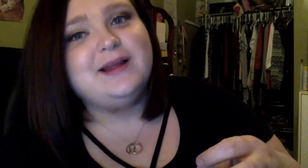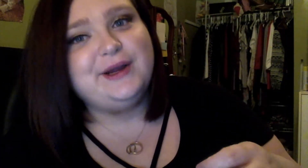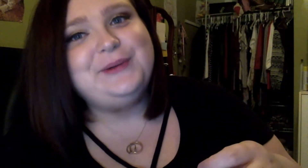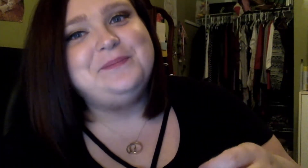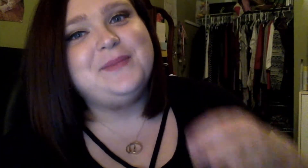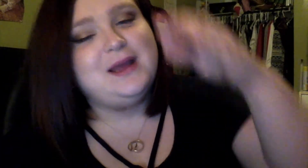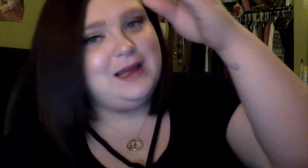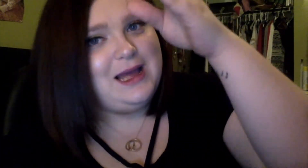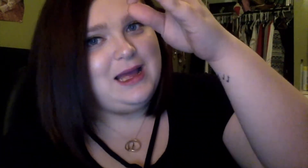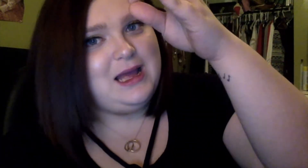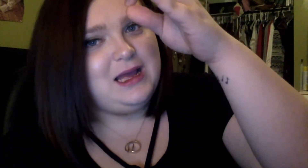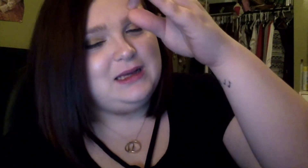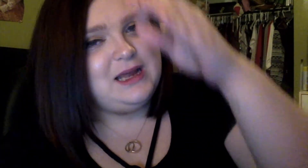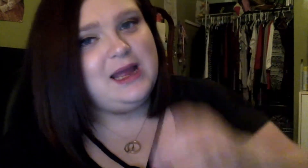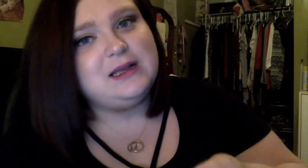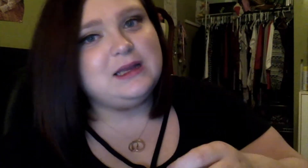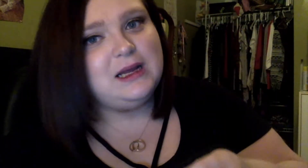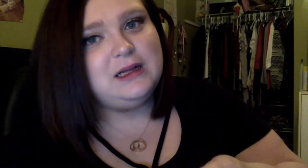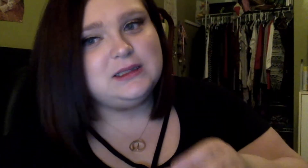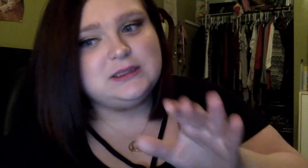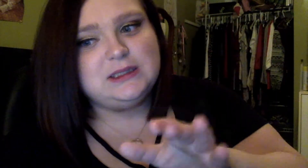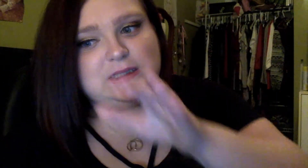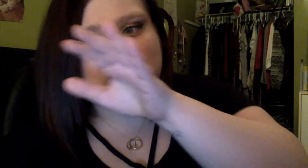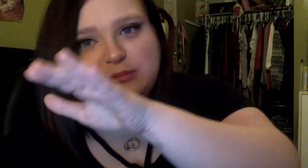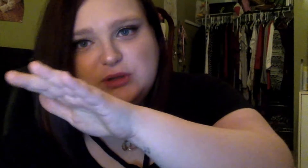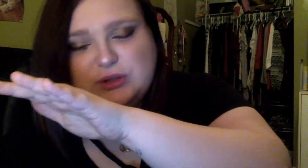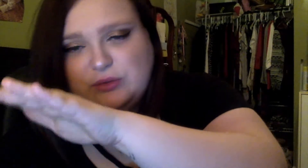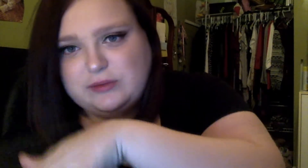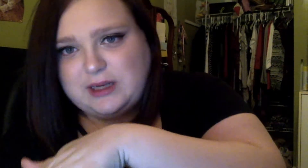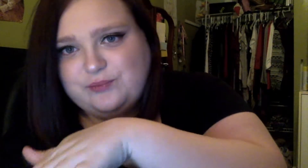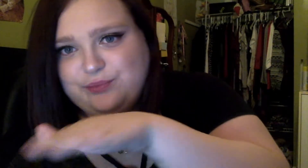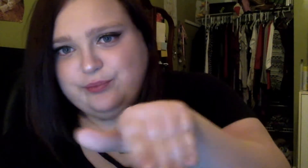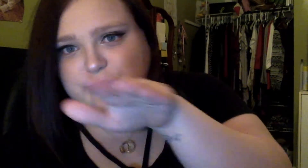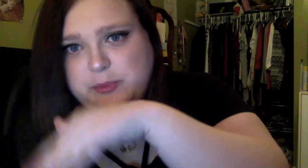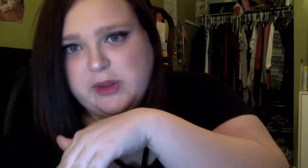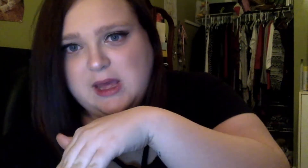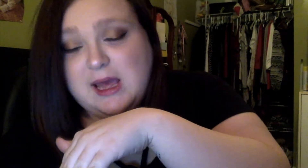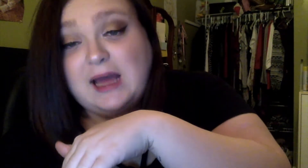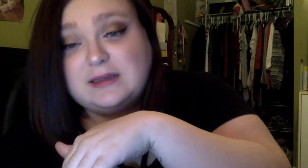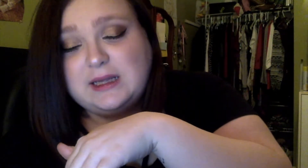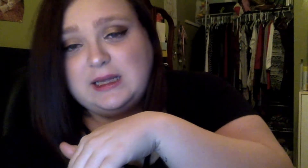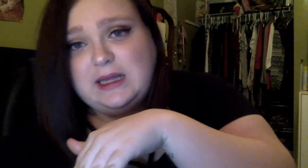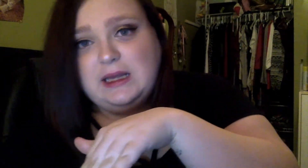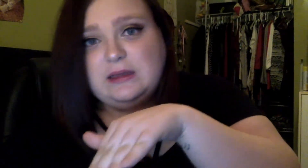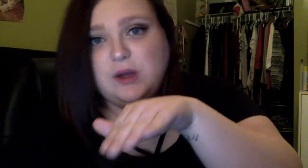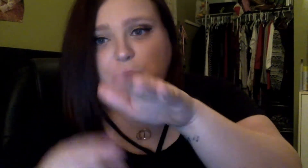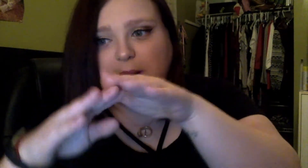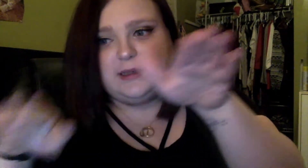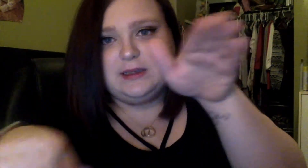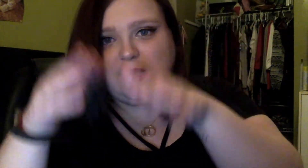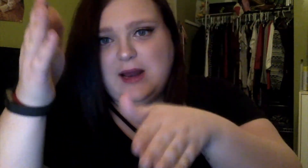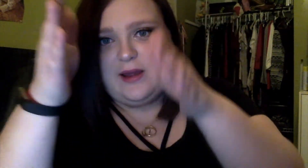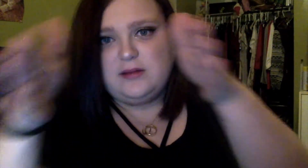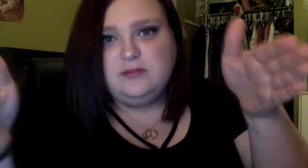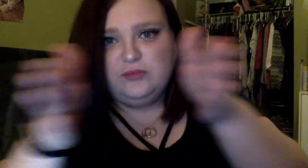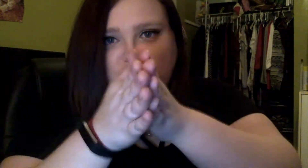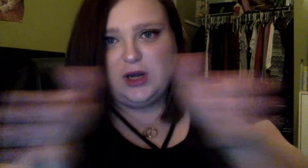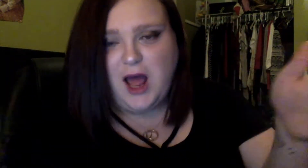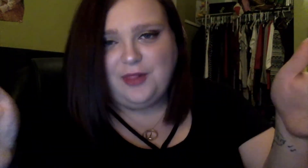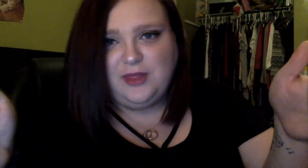here, and ASL is similar to like SEE, so we like to say that they're not the